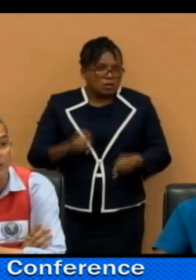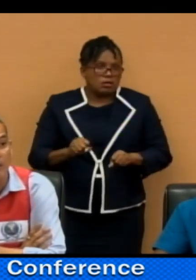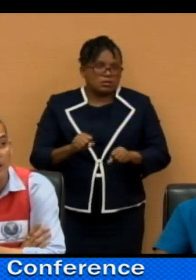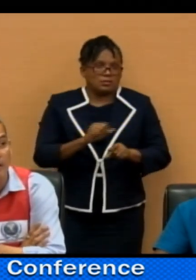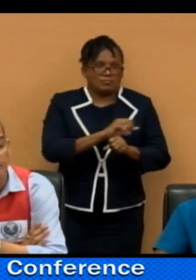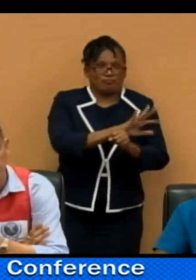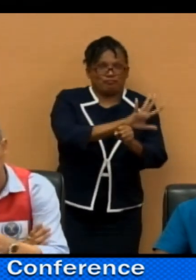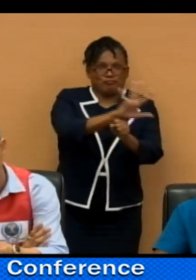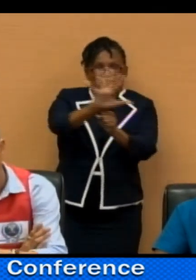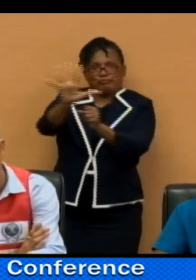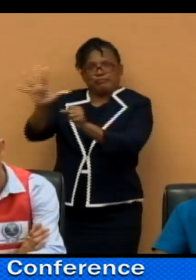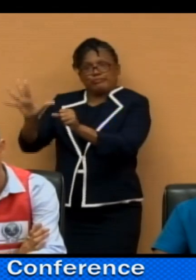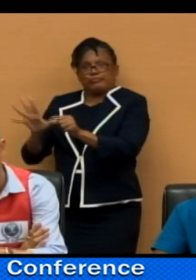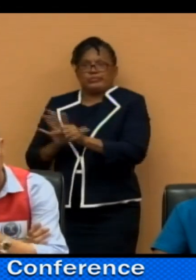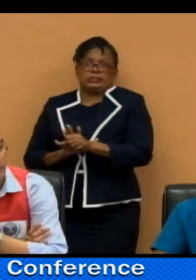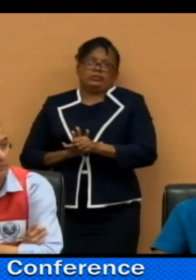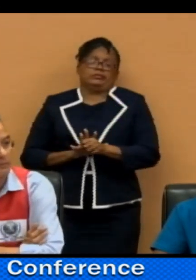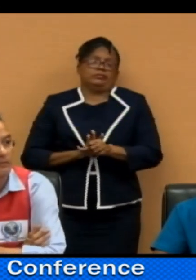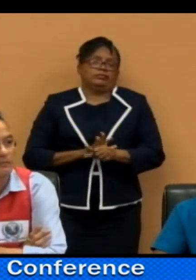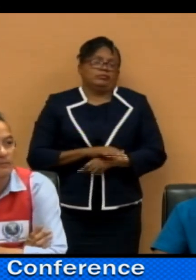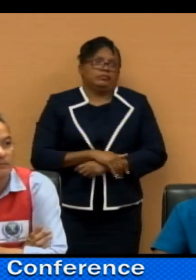spread in Grenada.